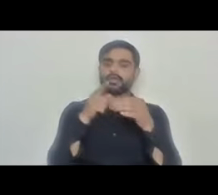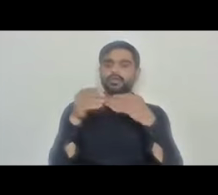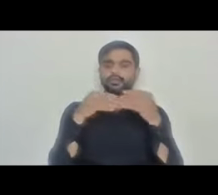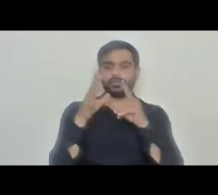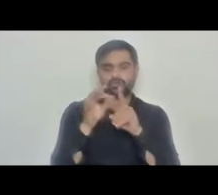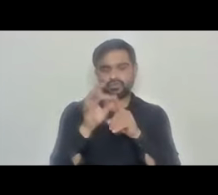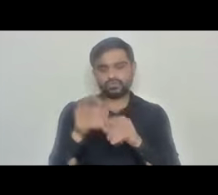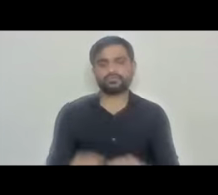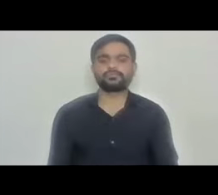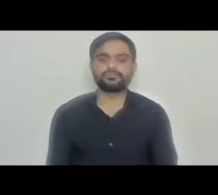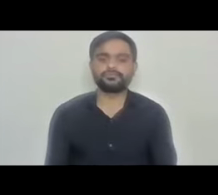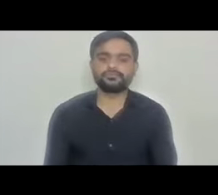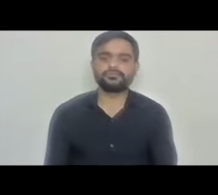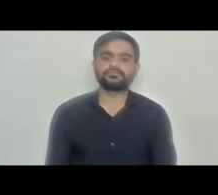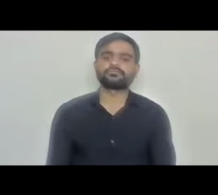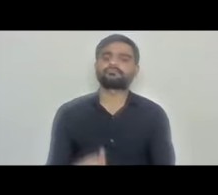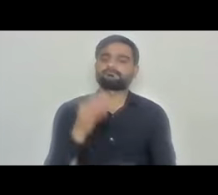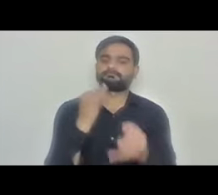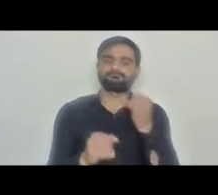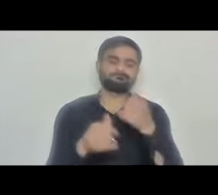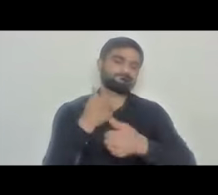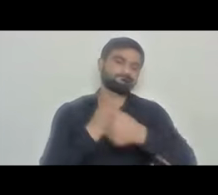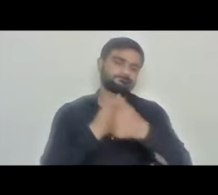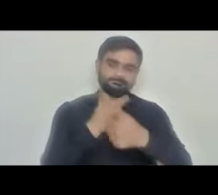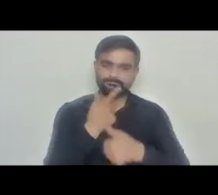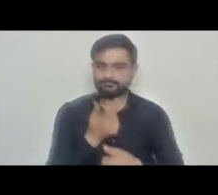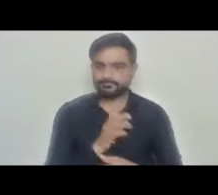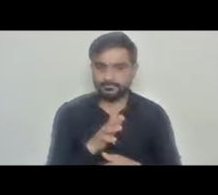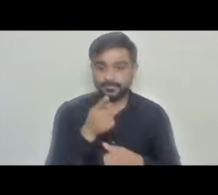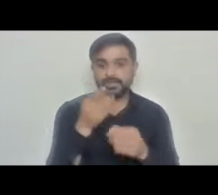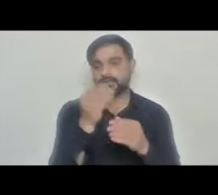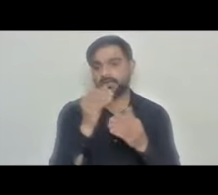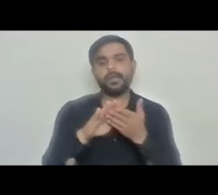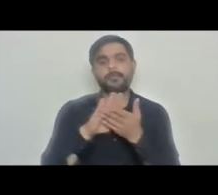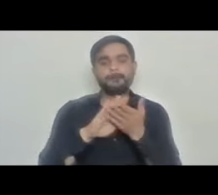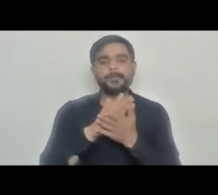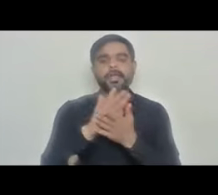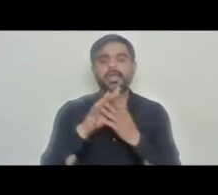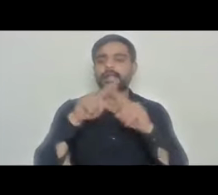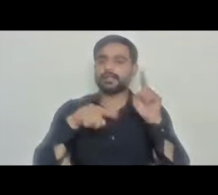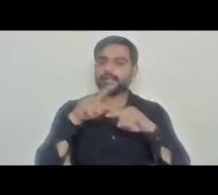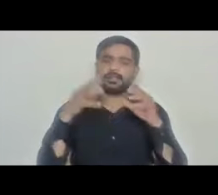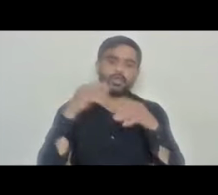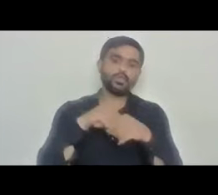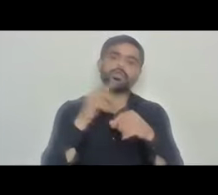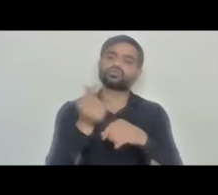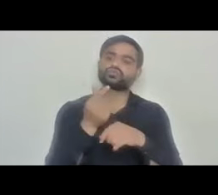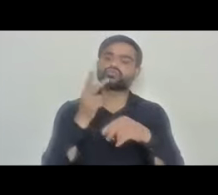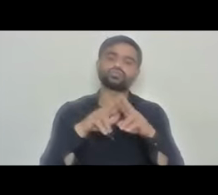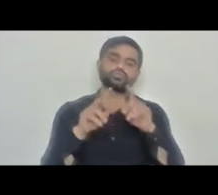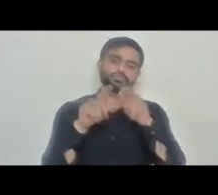would be your last set of tests. So these are some basic categories which are there, which are usually